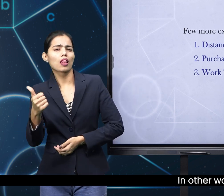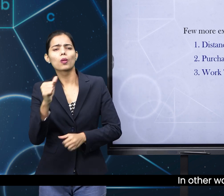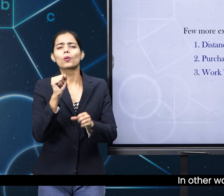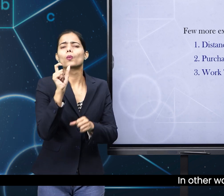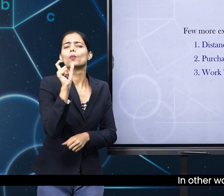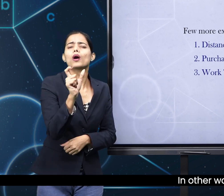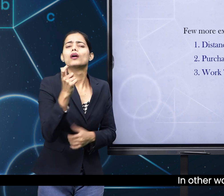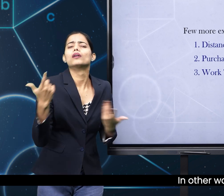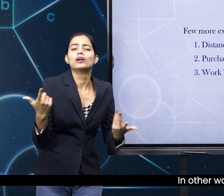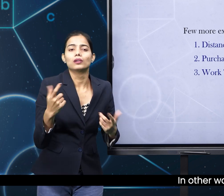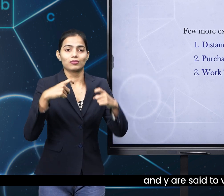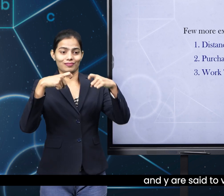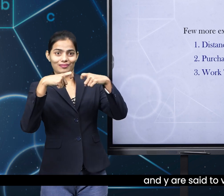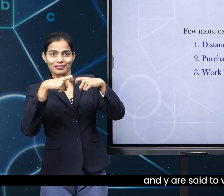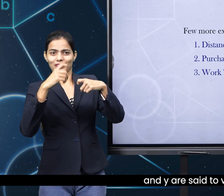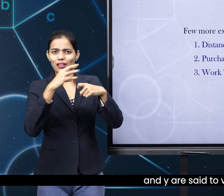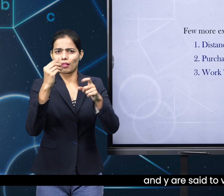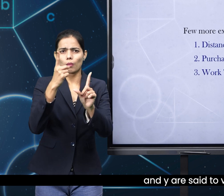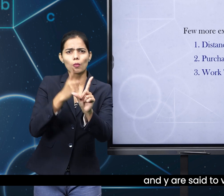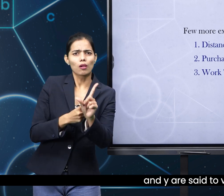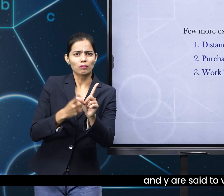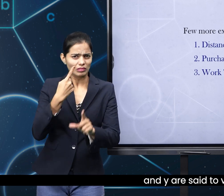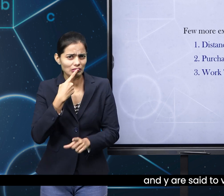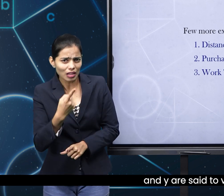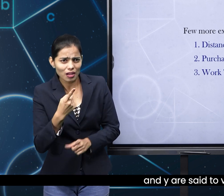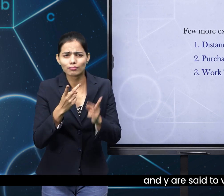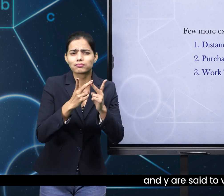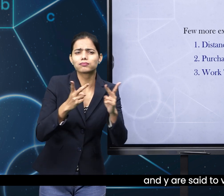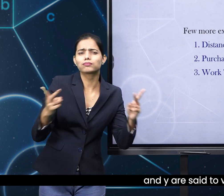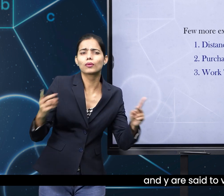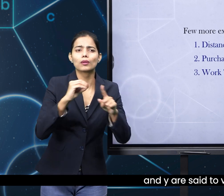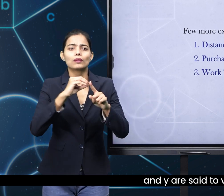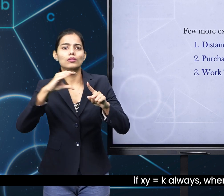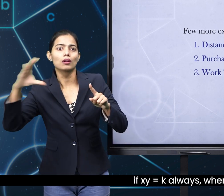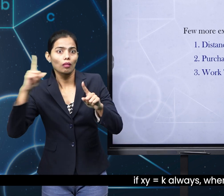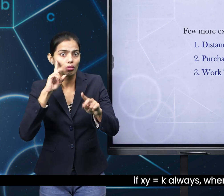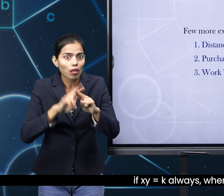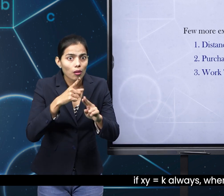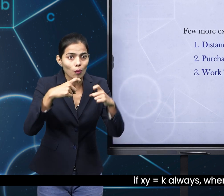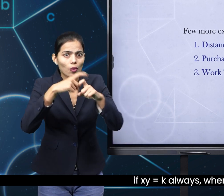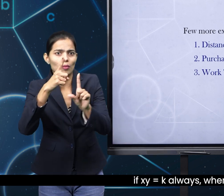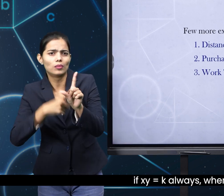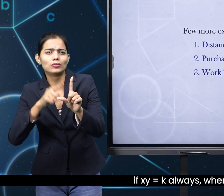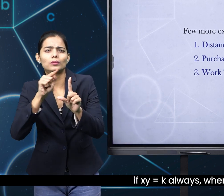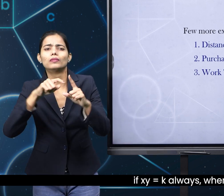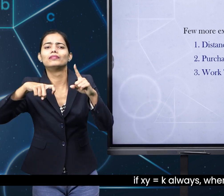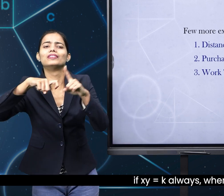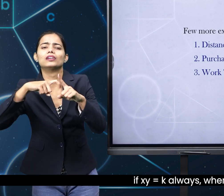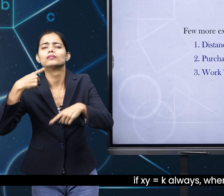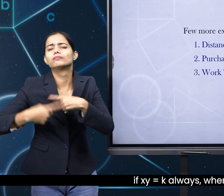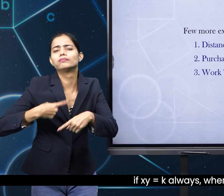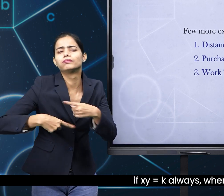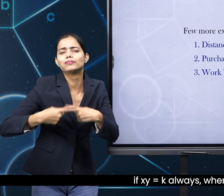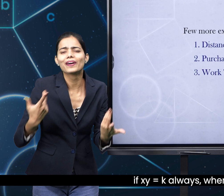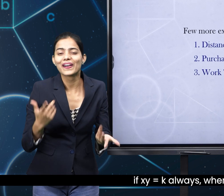In other words, x and y are said to vary inversely if xy is equal to